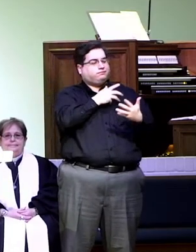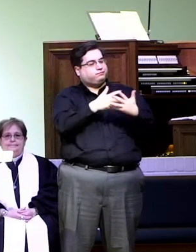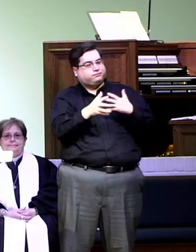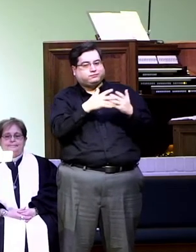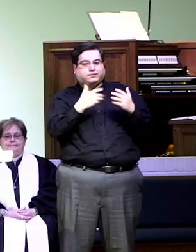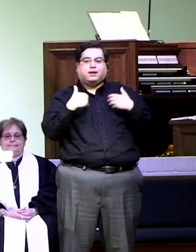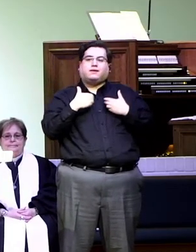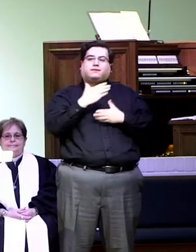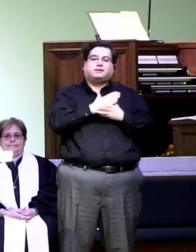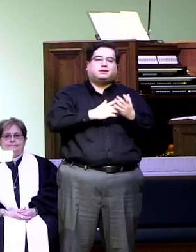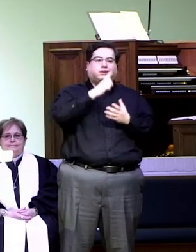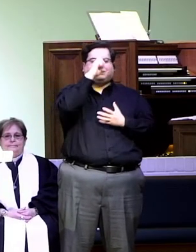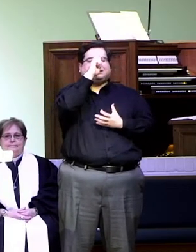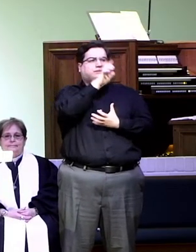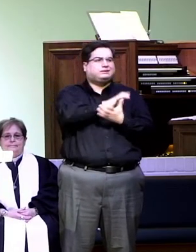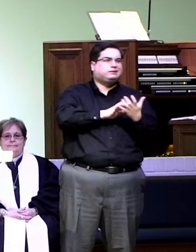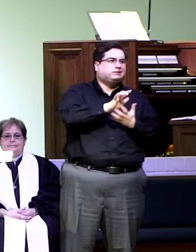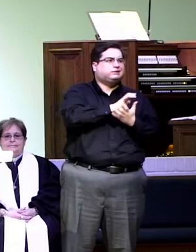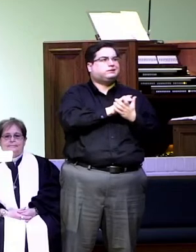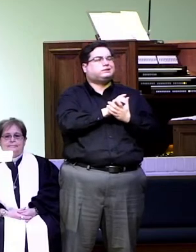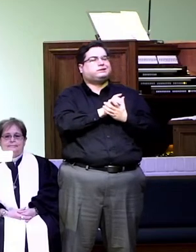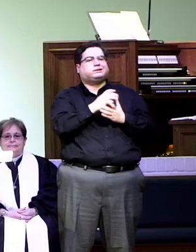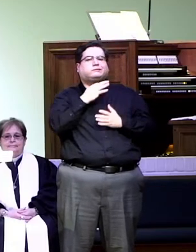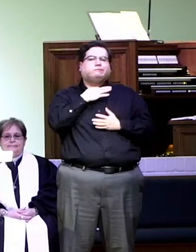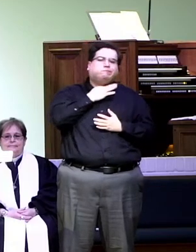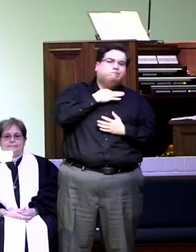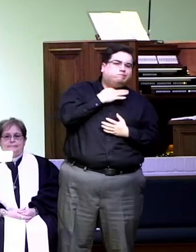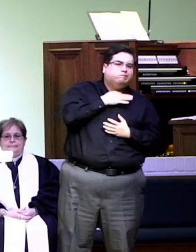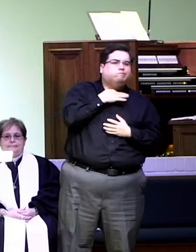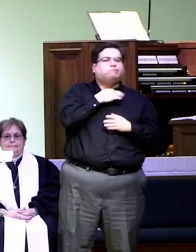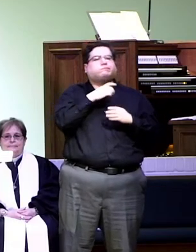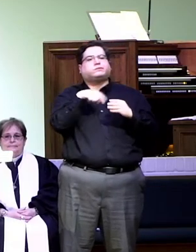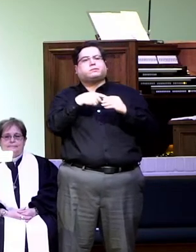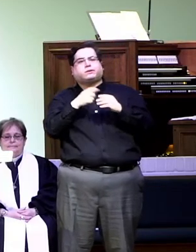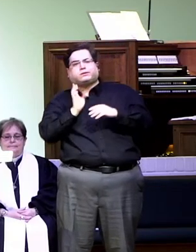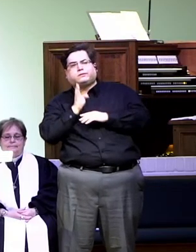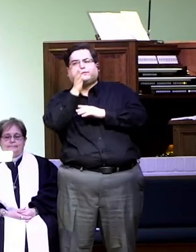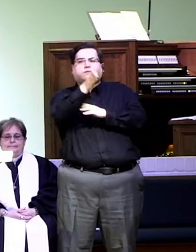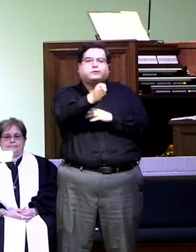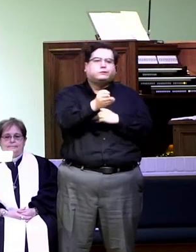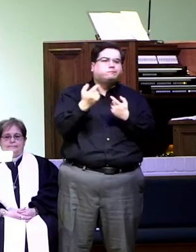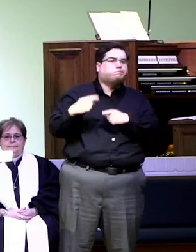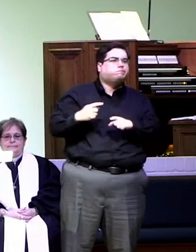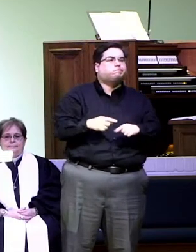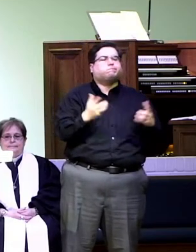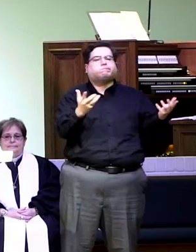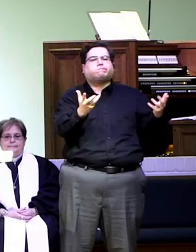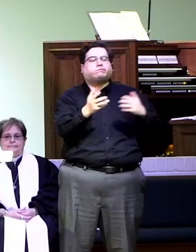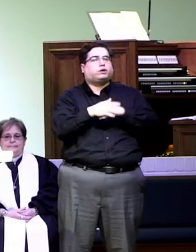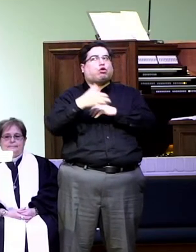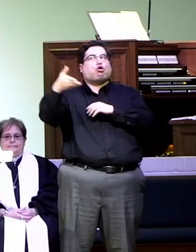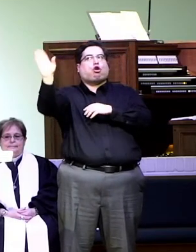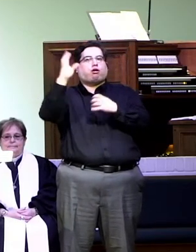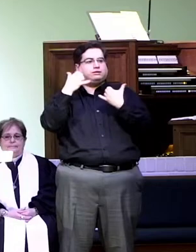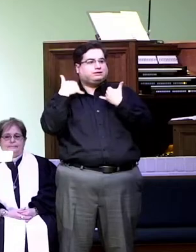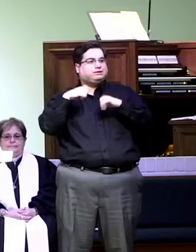some confusion and some curiosity about the future. God's love surrounds all of